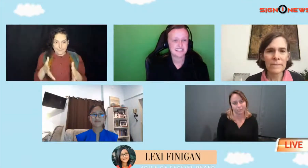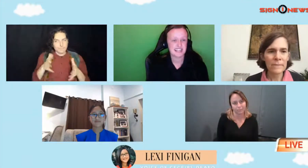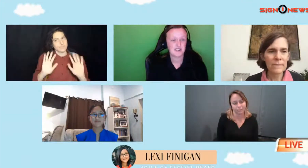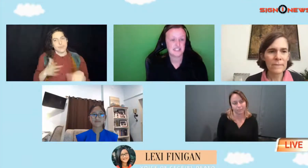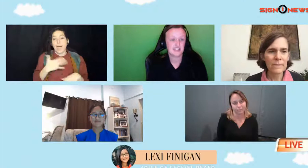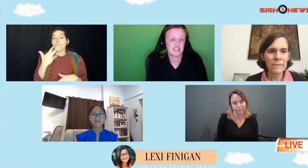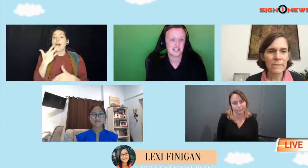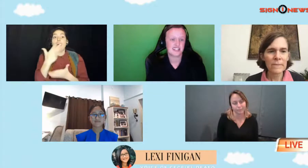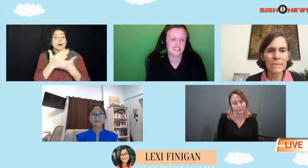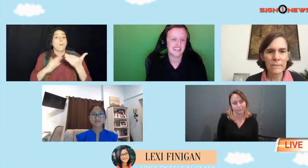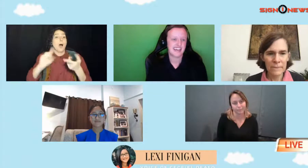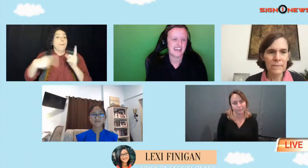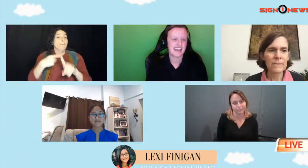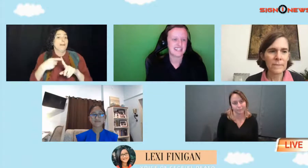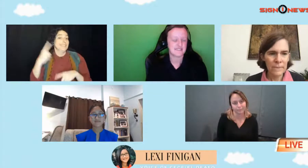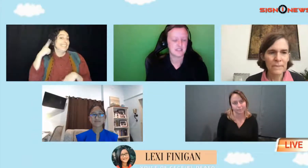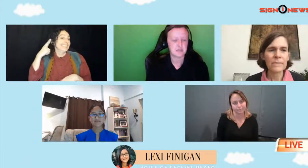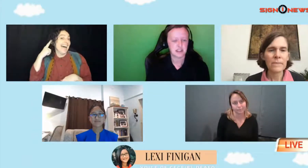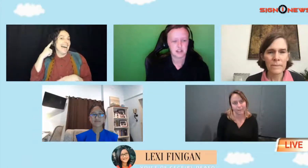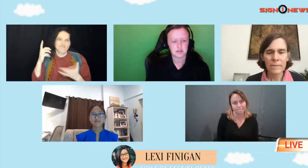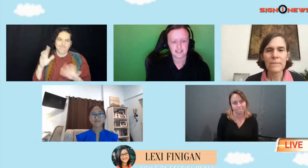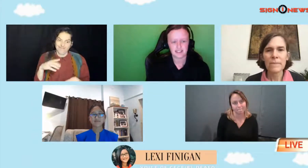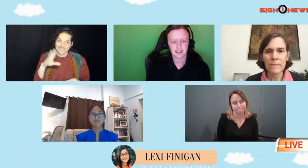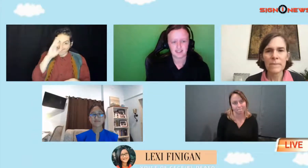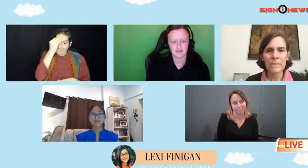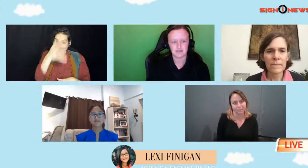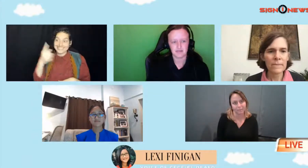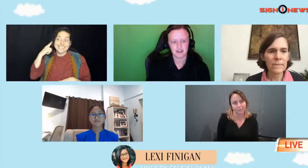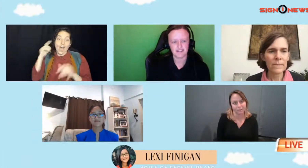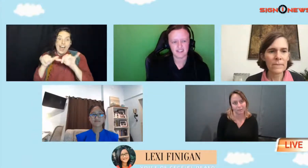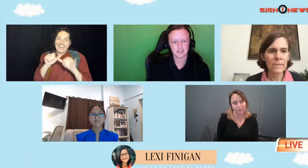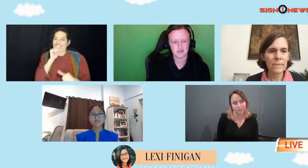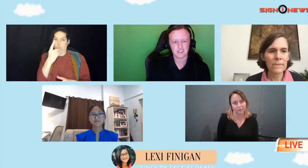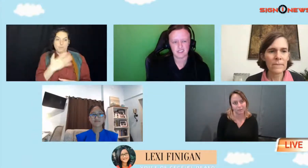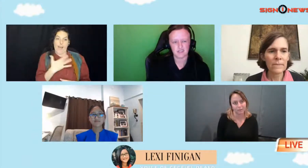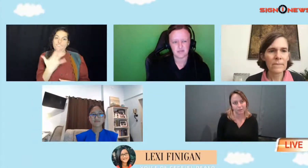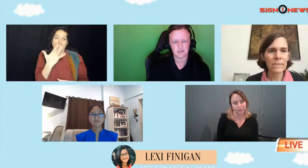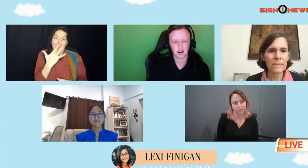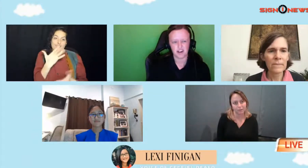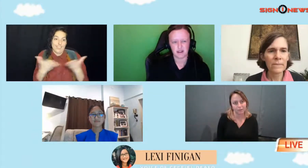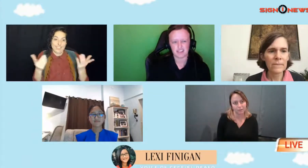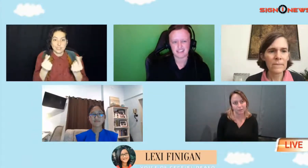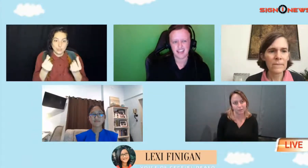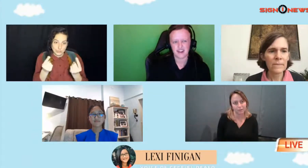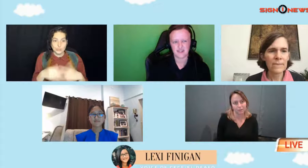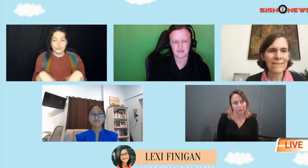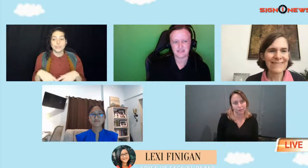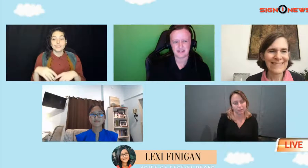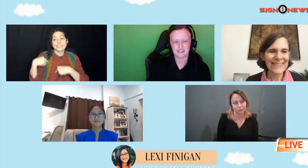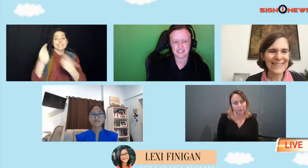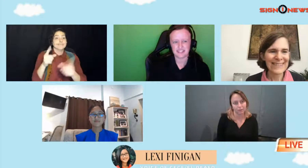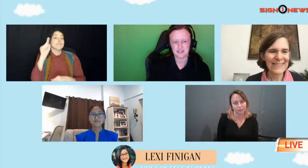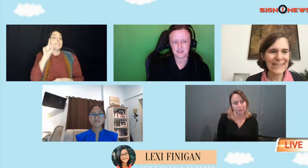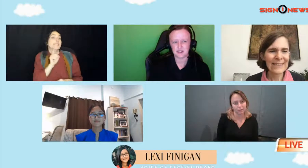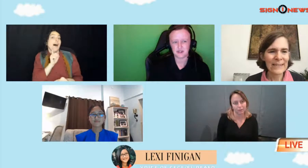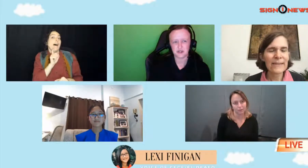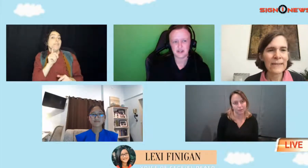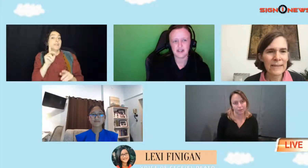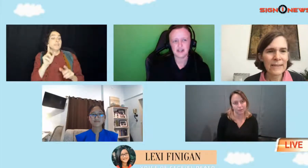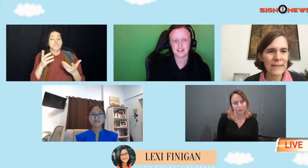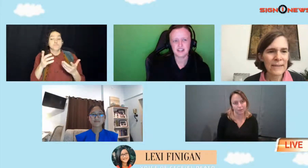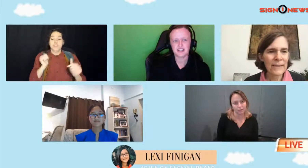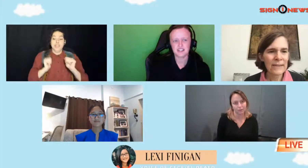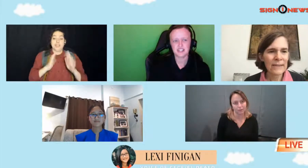about sound engineering. As a filmmaker myself, my favorite part about sound, my favorite thing to